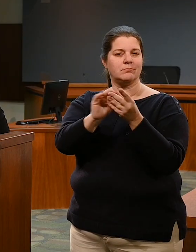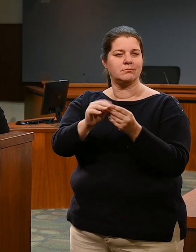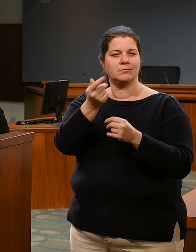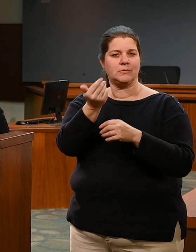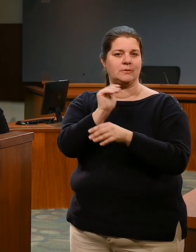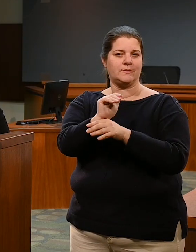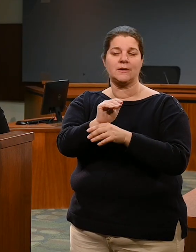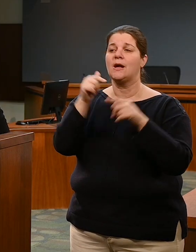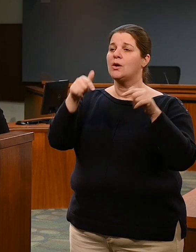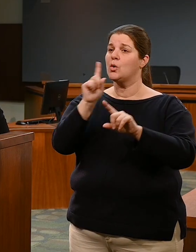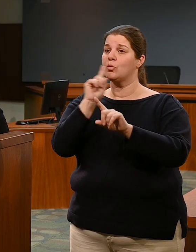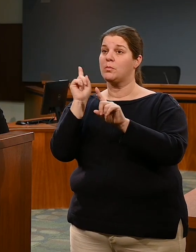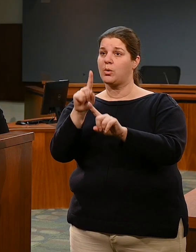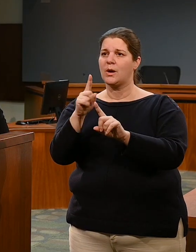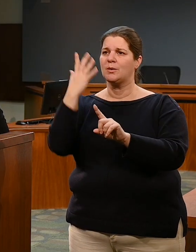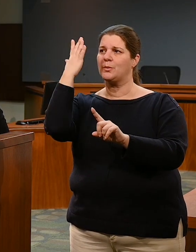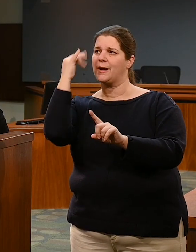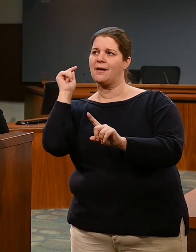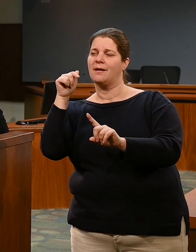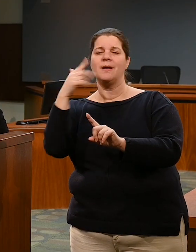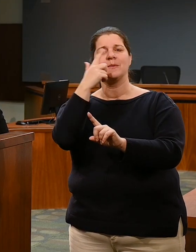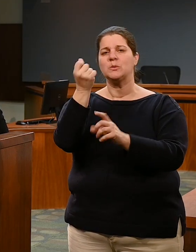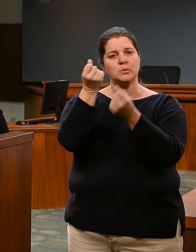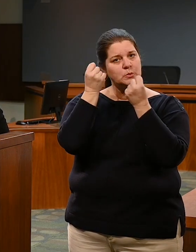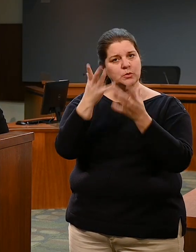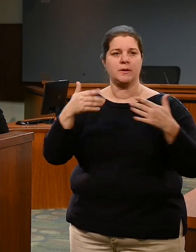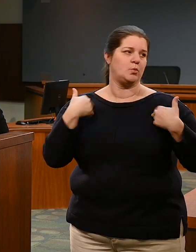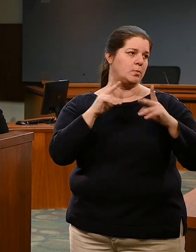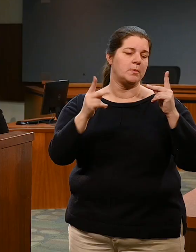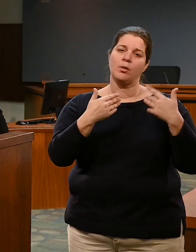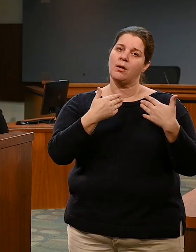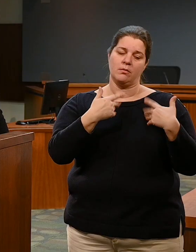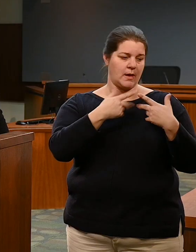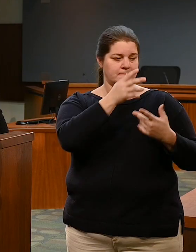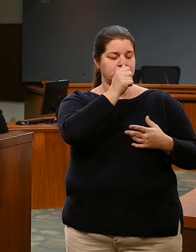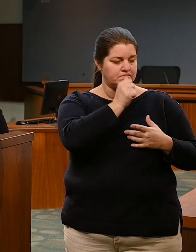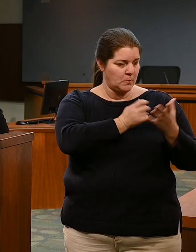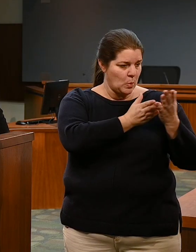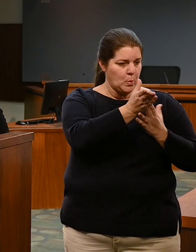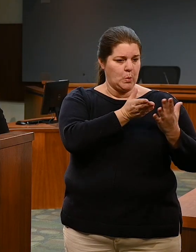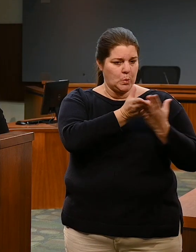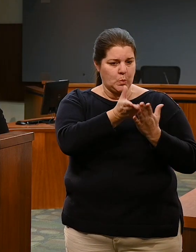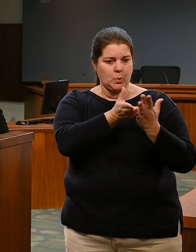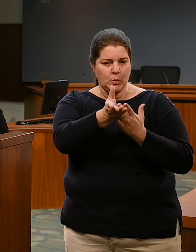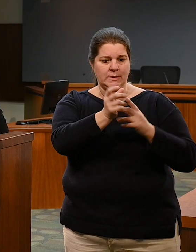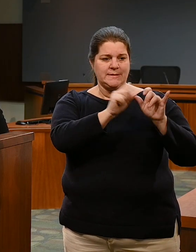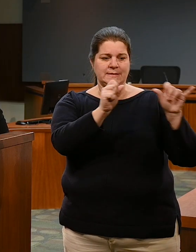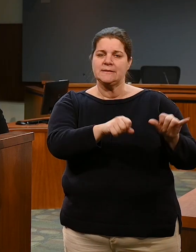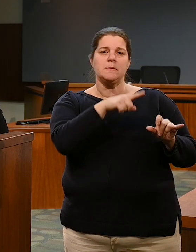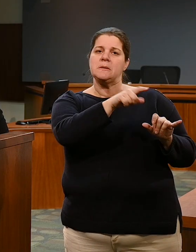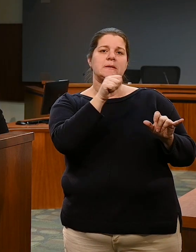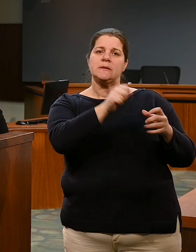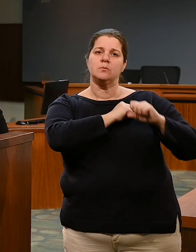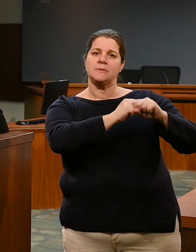exists because too many of our young people have been forced to survive systems that were never designed to protect them. It is the result of many months